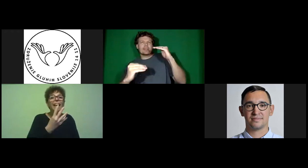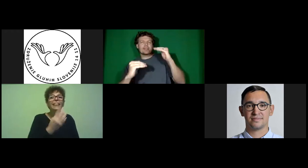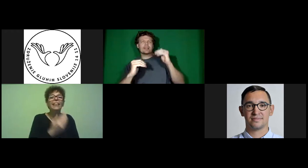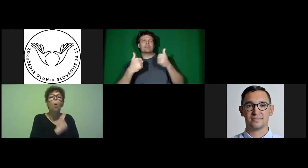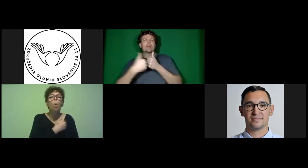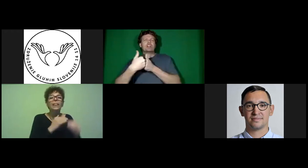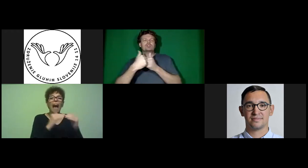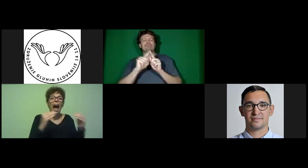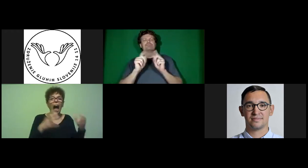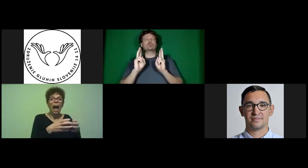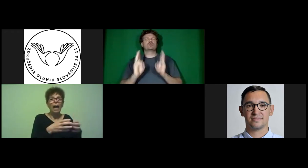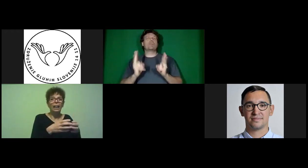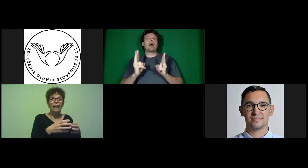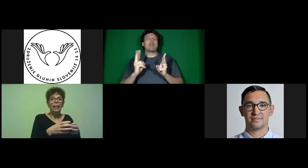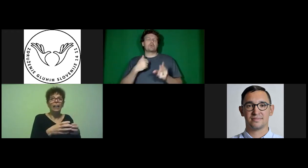in the fourth league